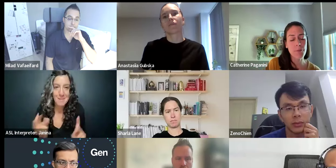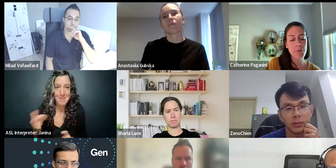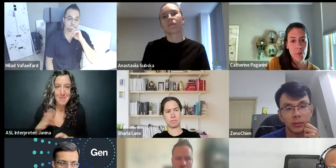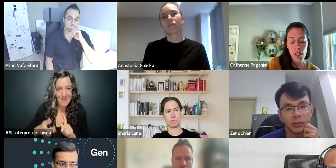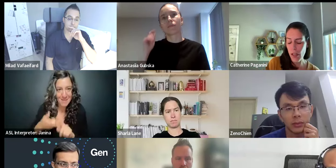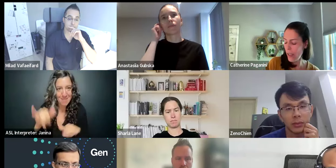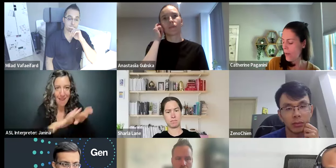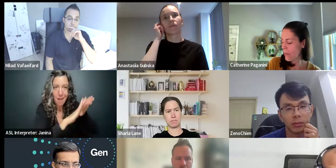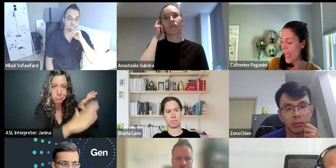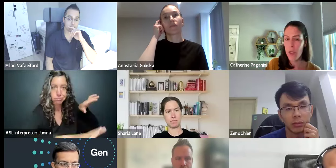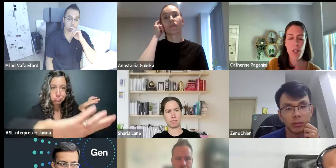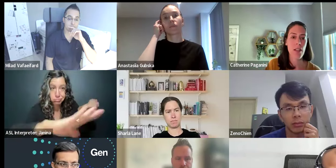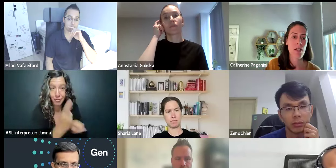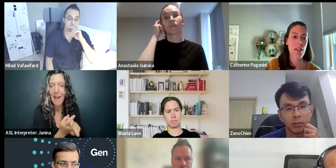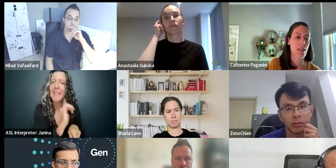right? We talk about